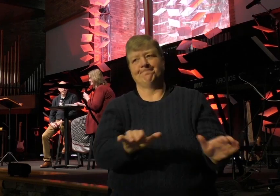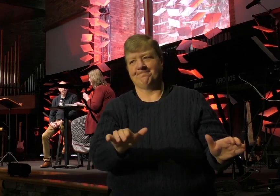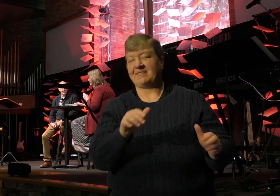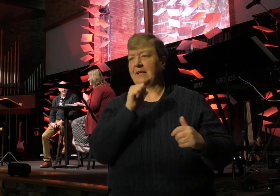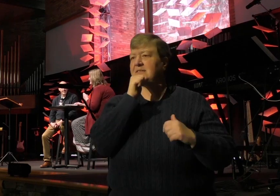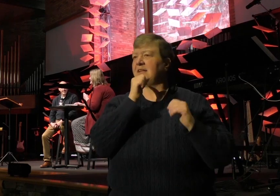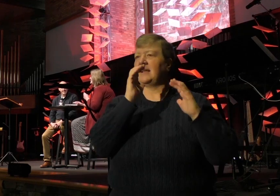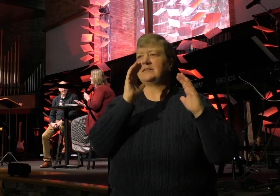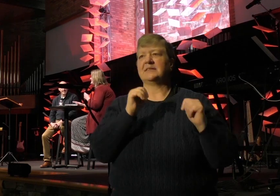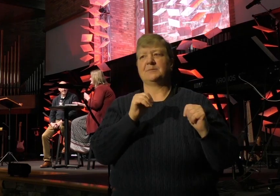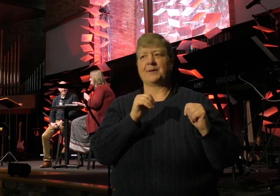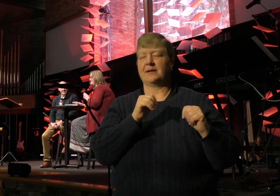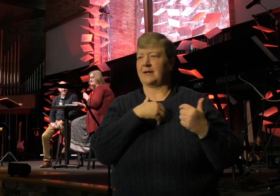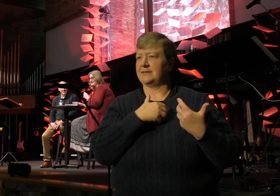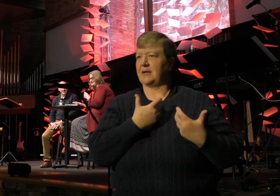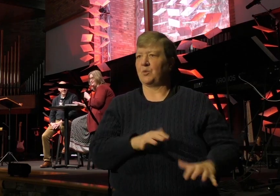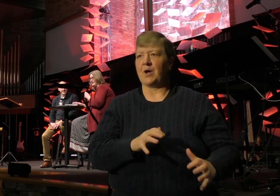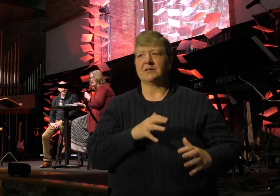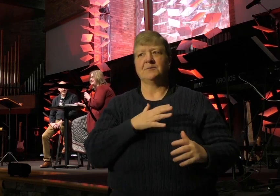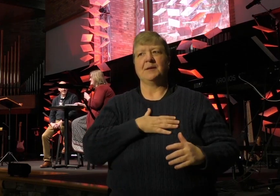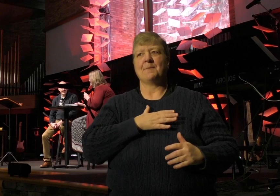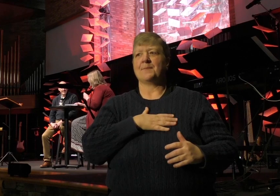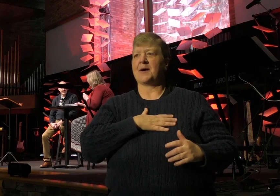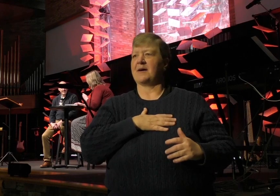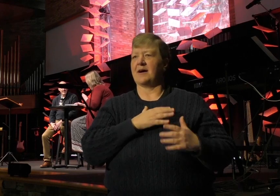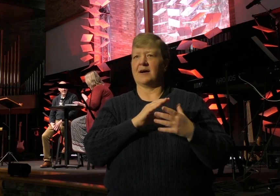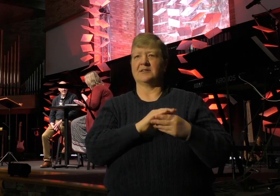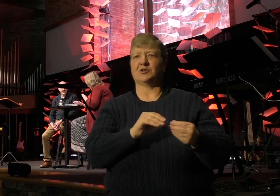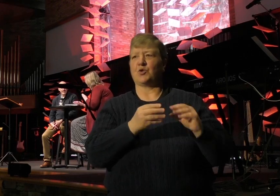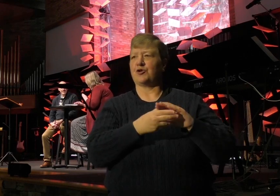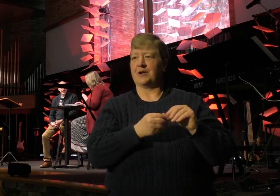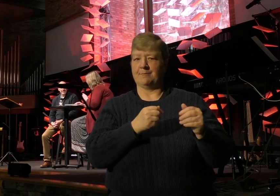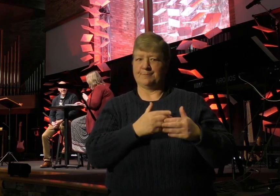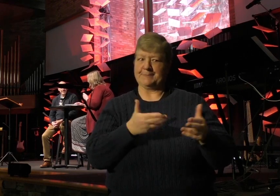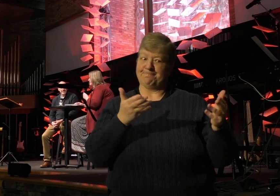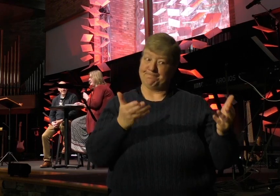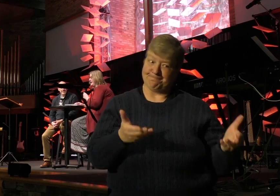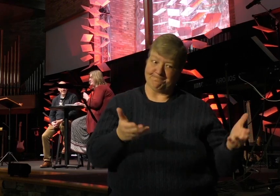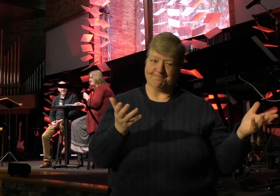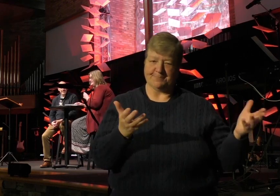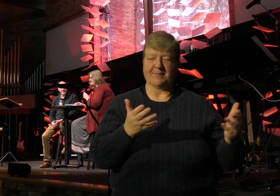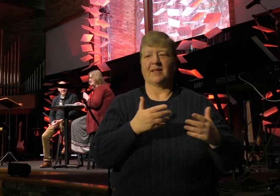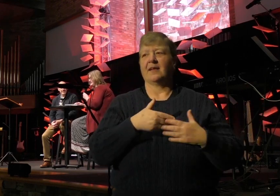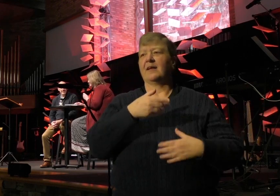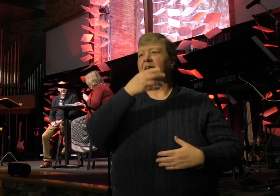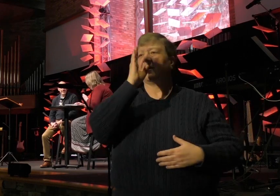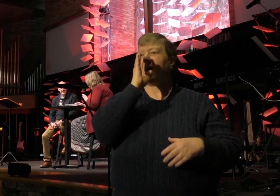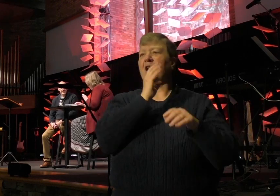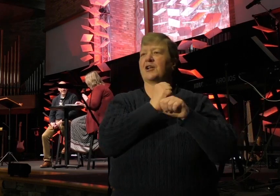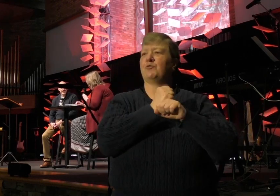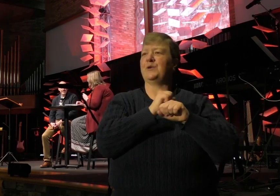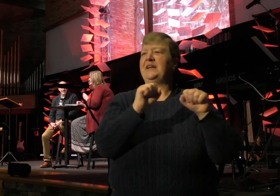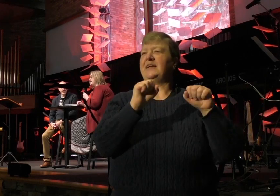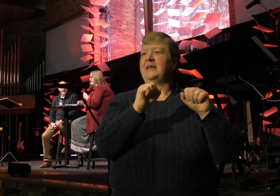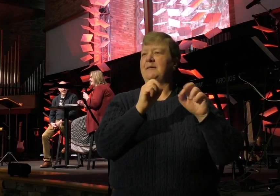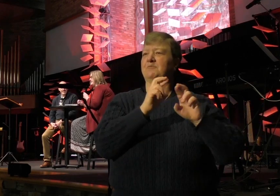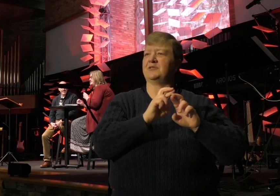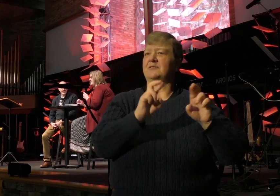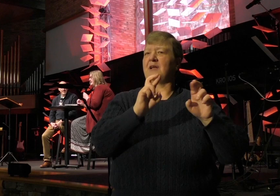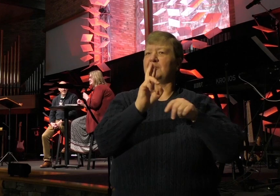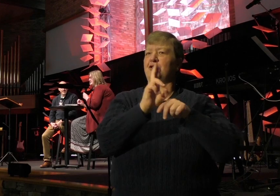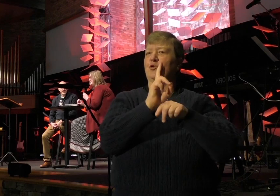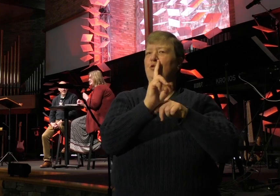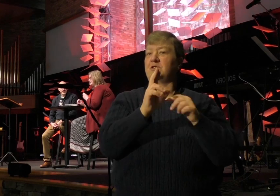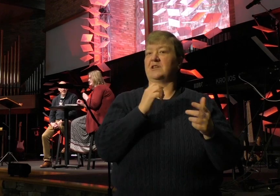anticipate this in my life. I didn't want this to be my testimony, but it's where I was. And, God redeems the damage of our lives.